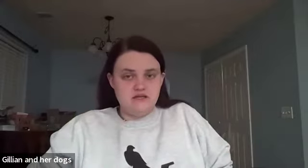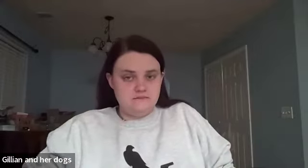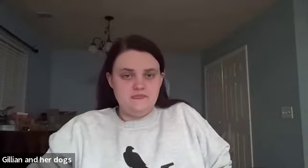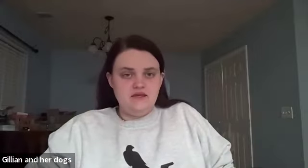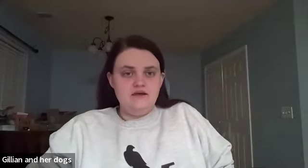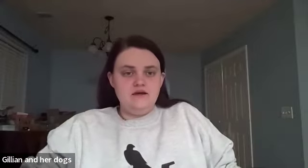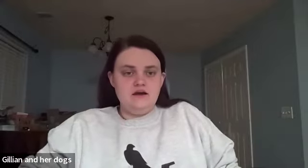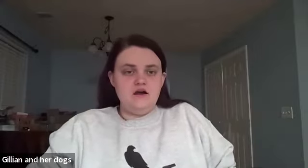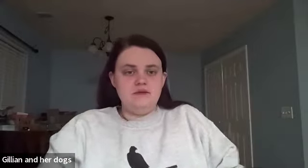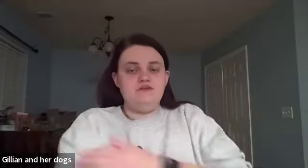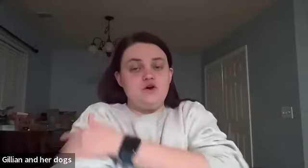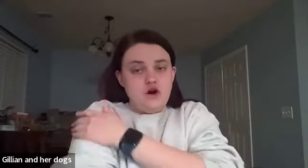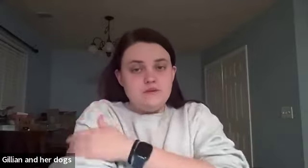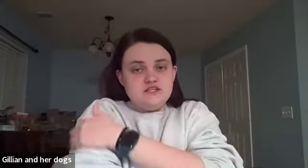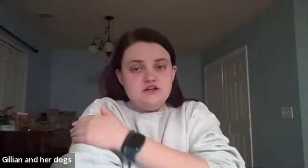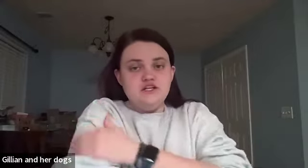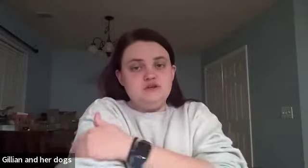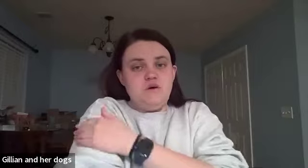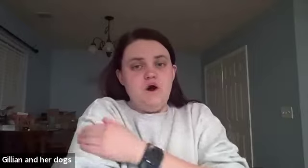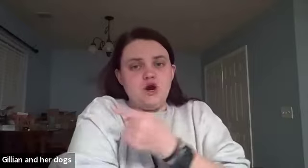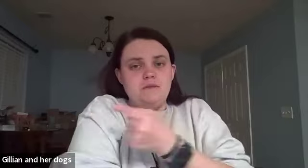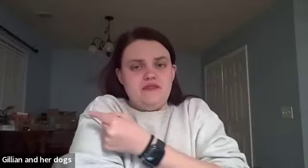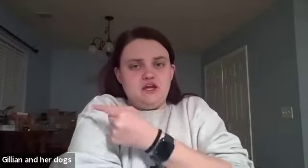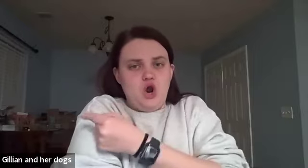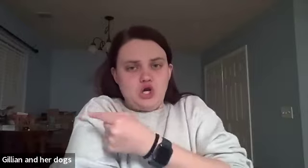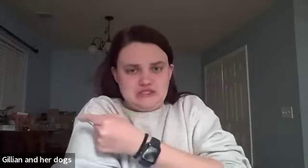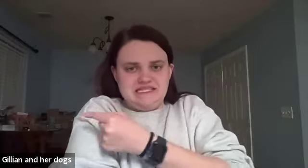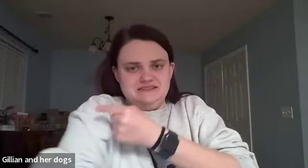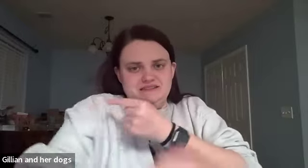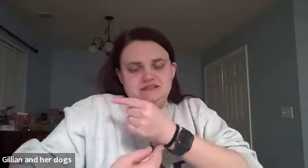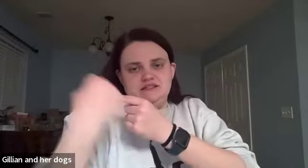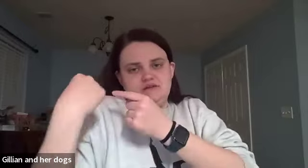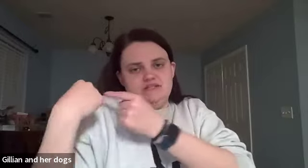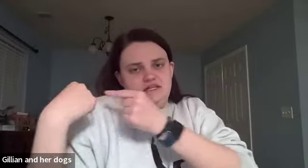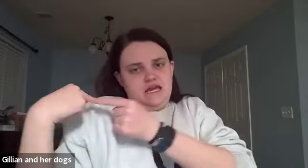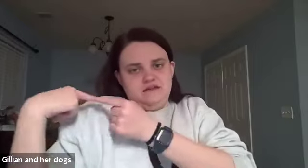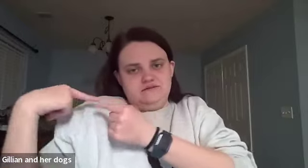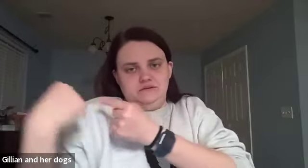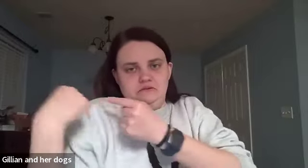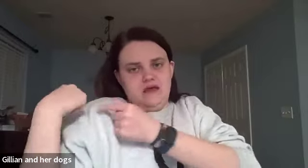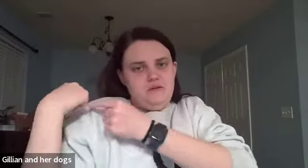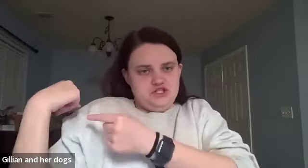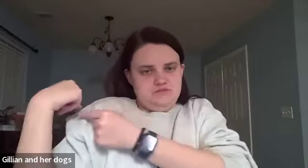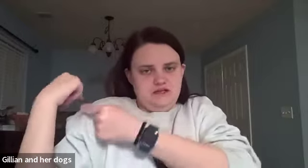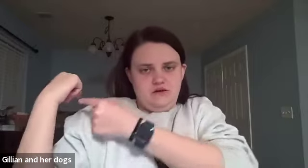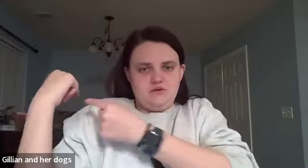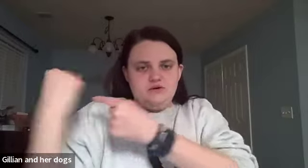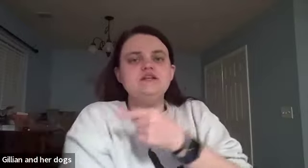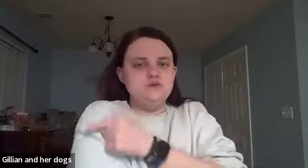stomach. If your arm is hurting, you would go arm and then go hurt. Because obviously you can't do that, would just be awkward. But you would